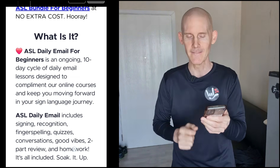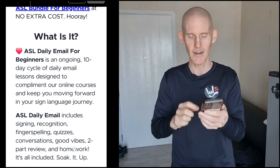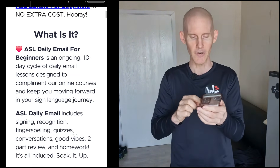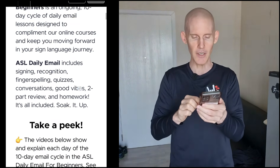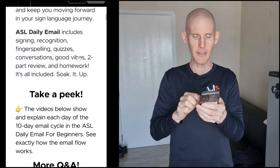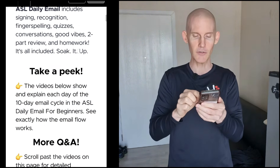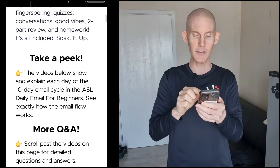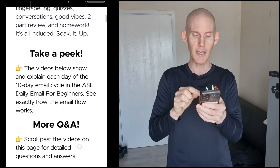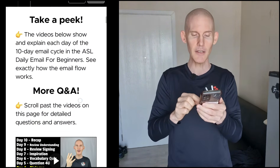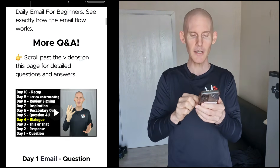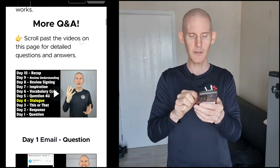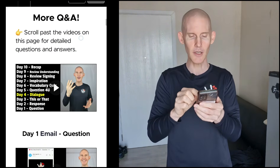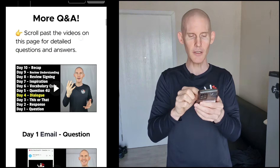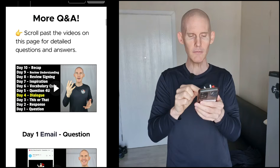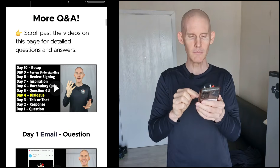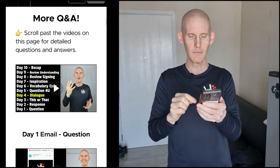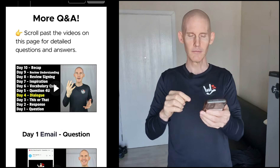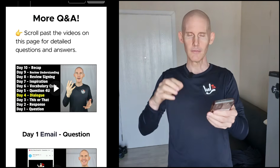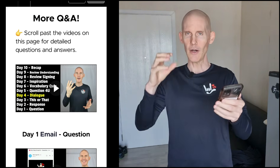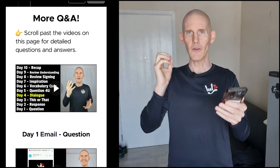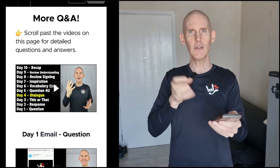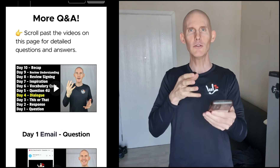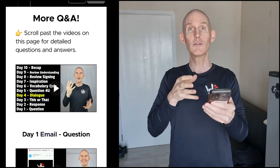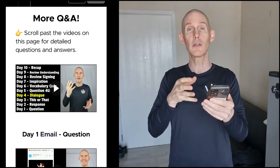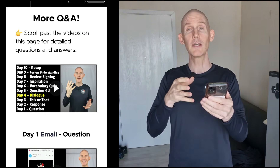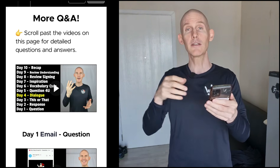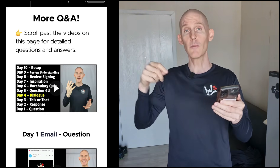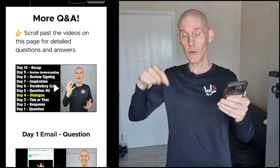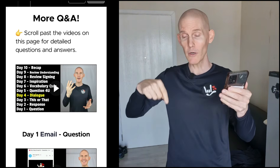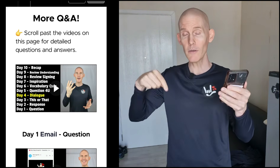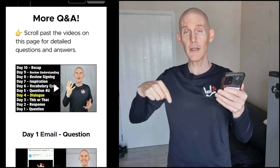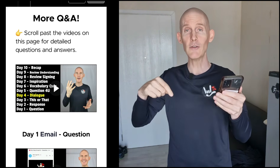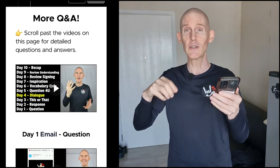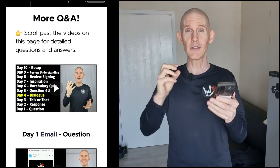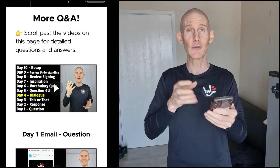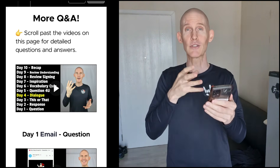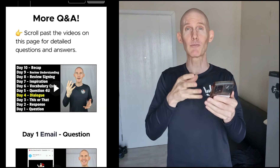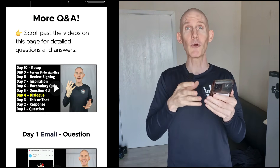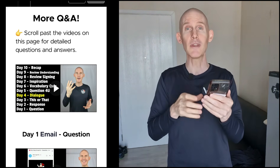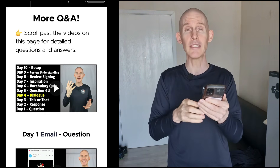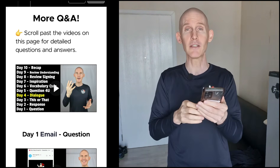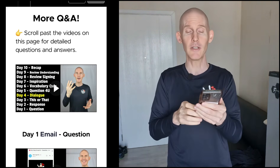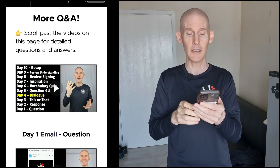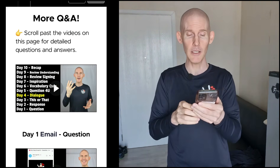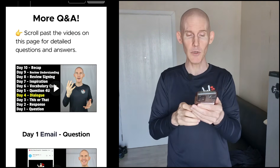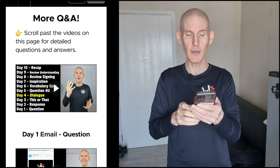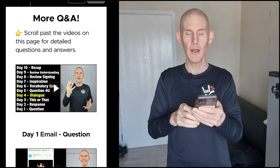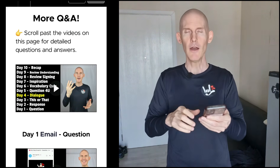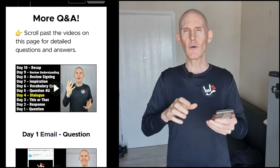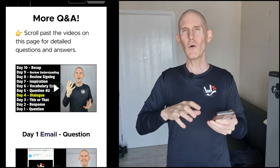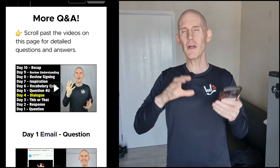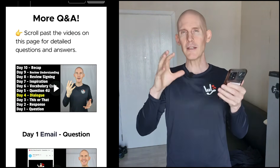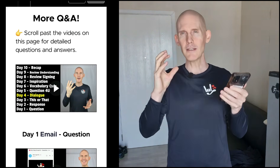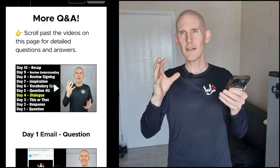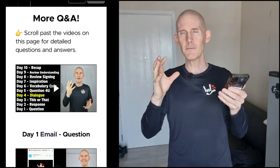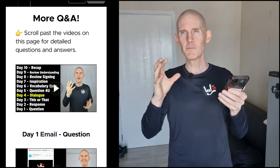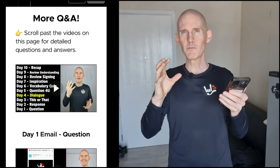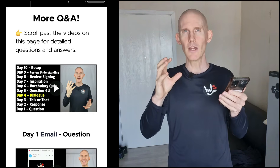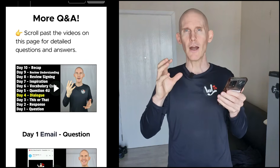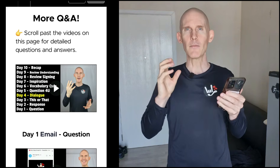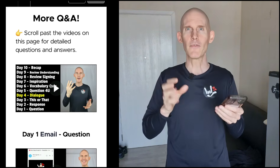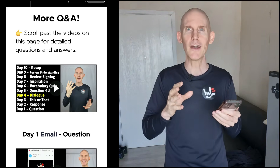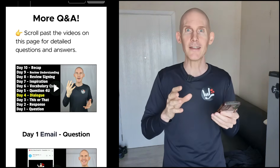journey. All right, now it's a 10-day cycle. I'll let you use the link down below and you can go explore the ASL Daily Email. The whole